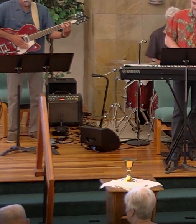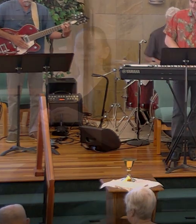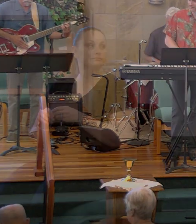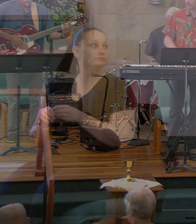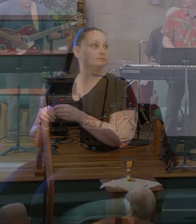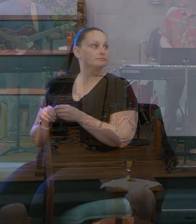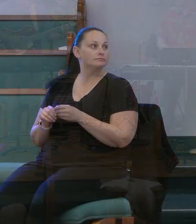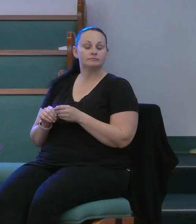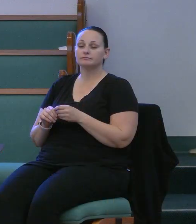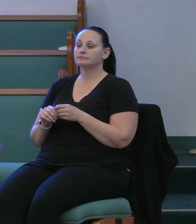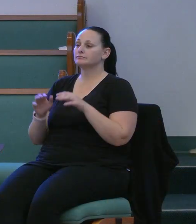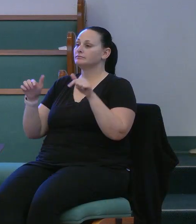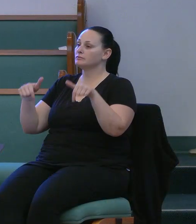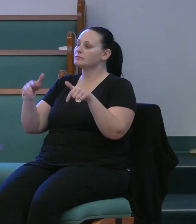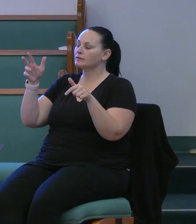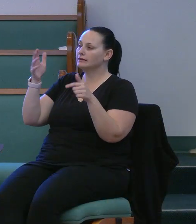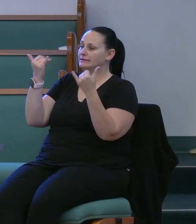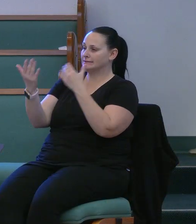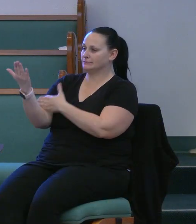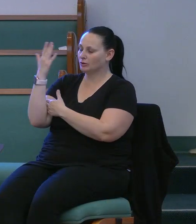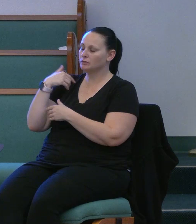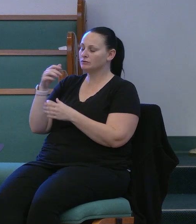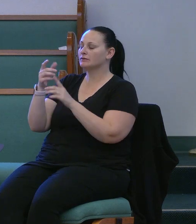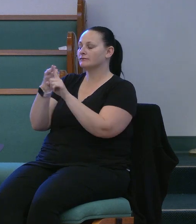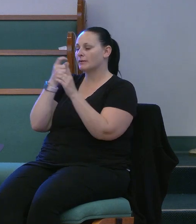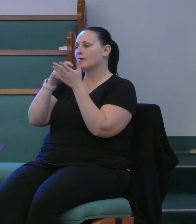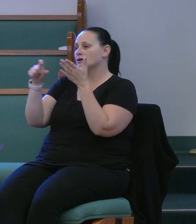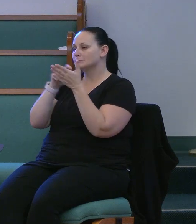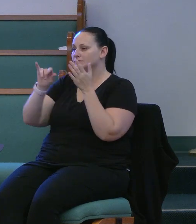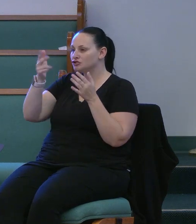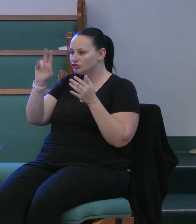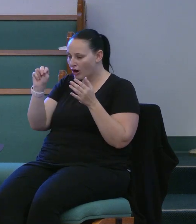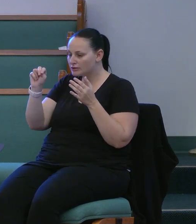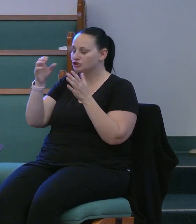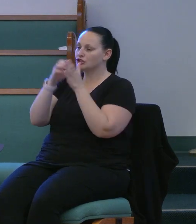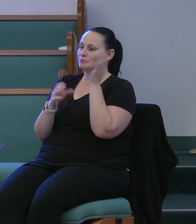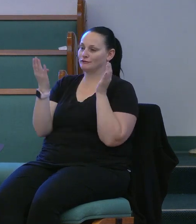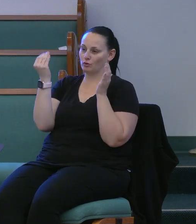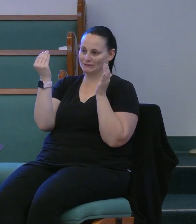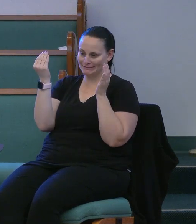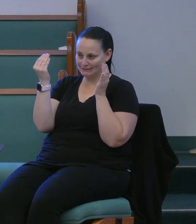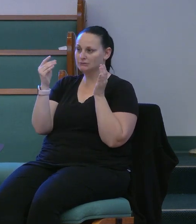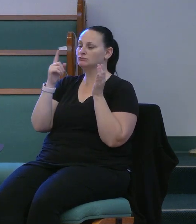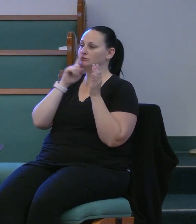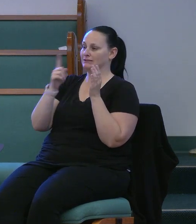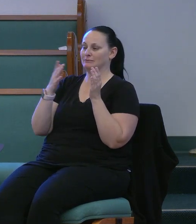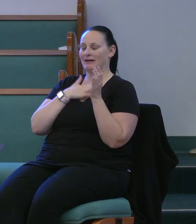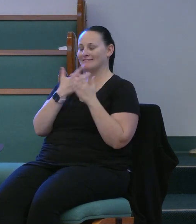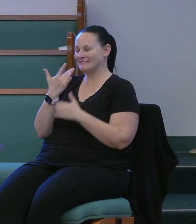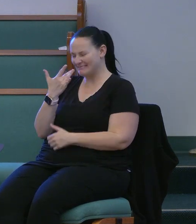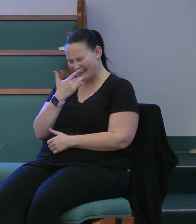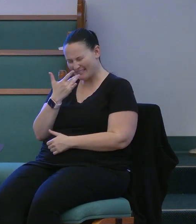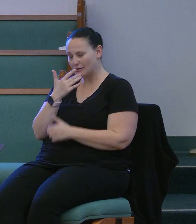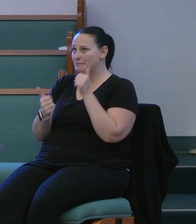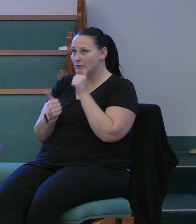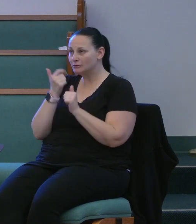days. We will be hearing this morning from the Gospel of John, chapter 14. It is among my favoritest,